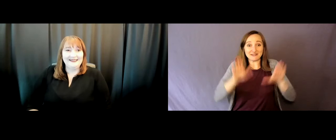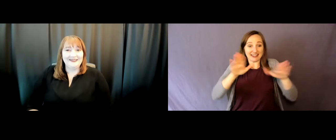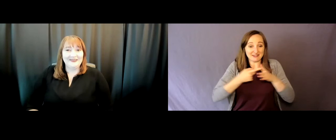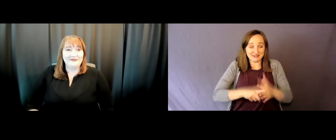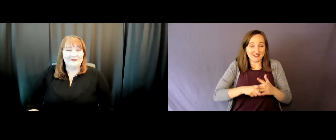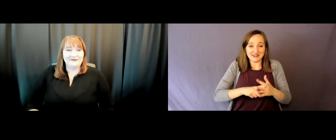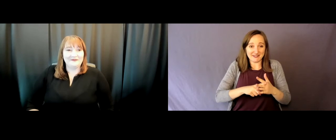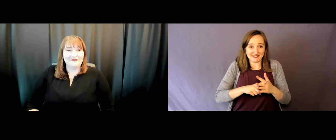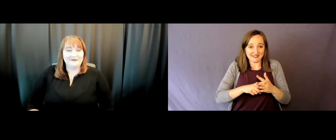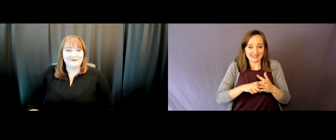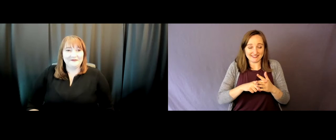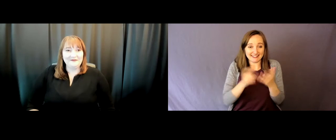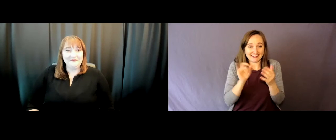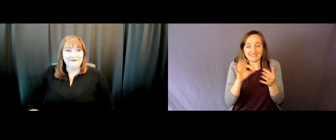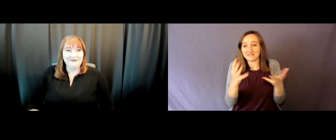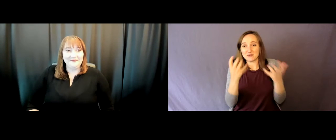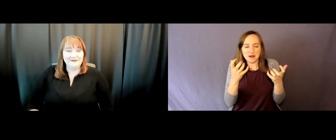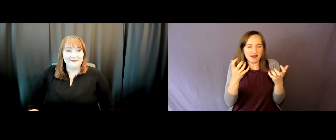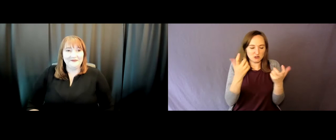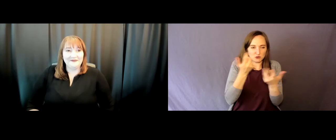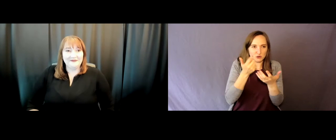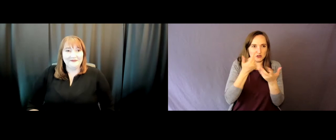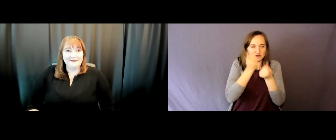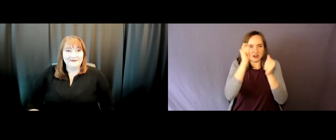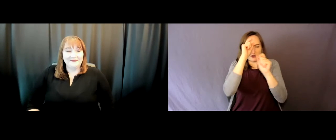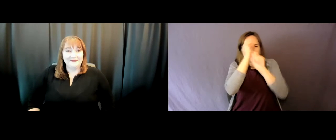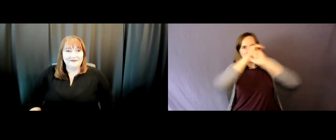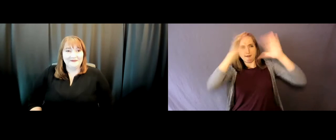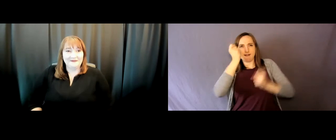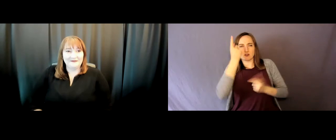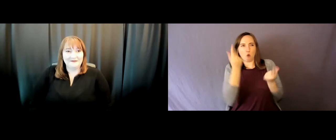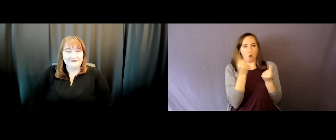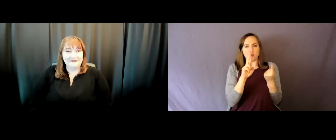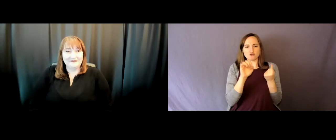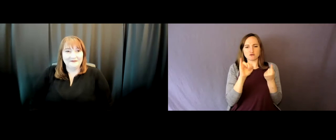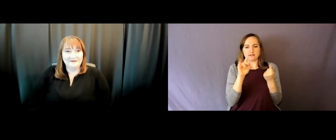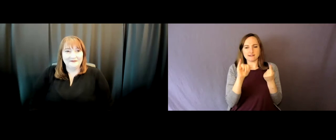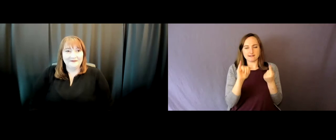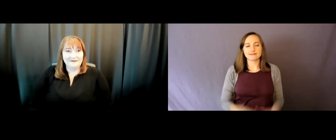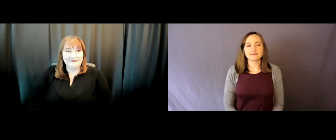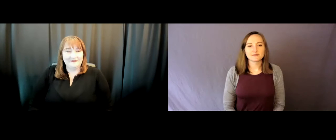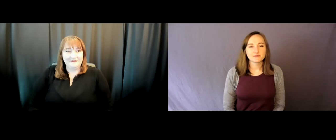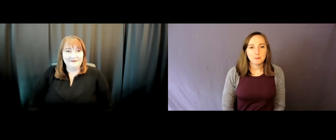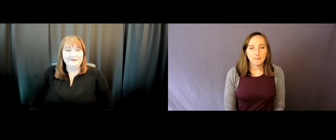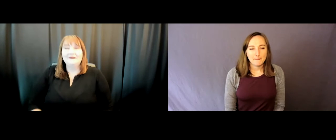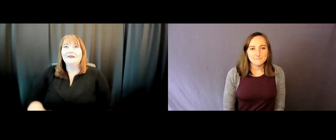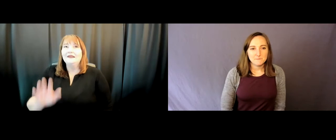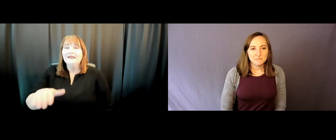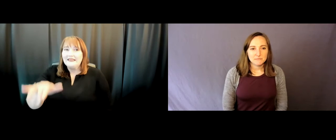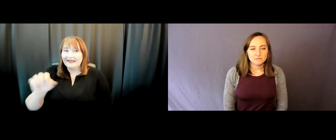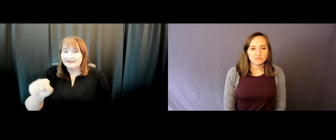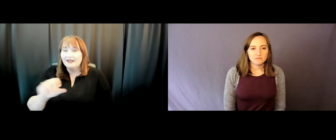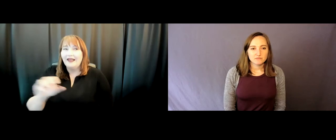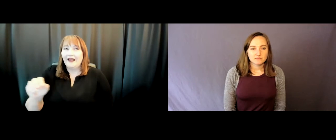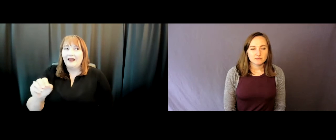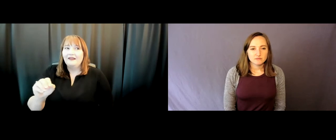start as if you want to conceptualize more of what I'm doing and what Reiki is. Yeah, and that's one thing that